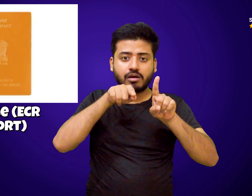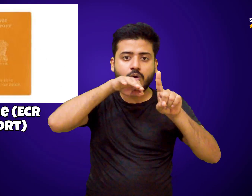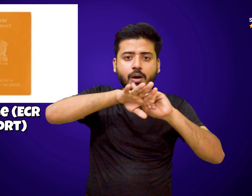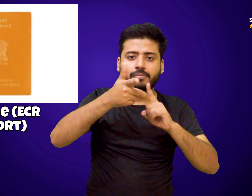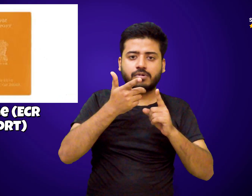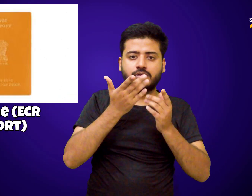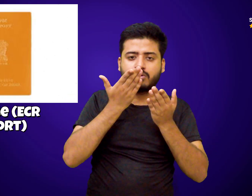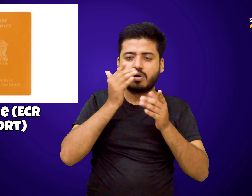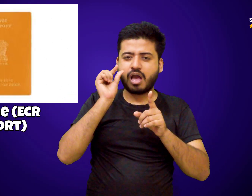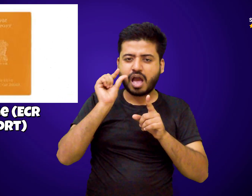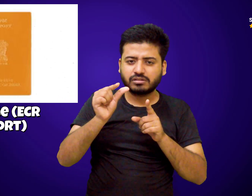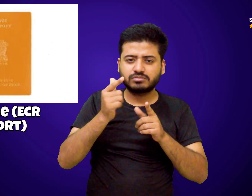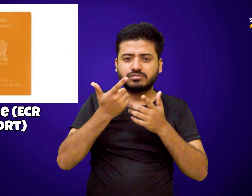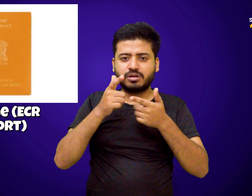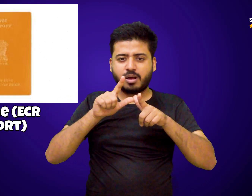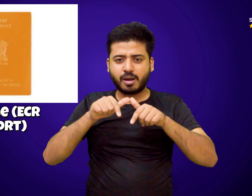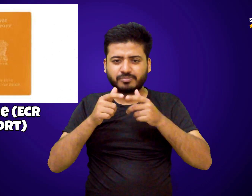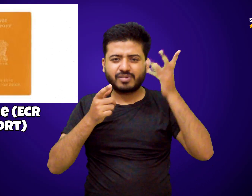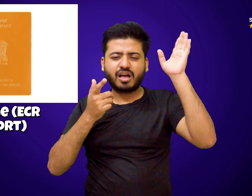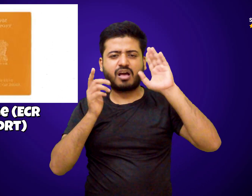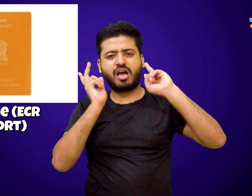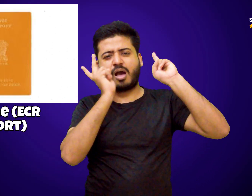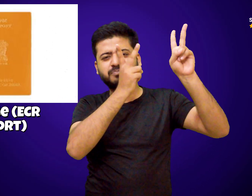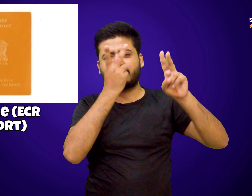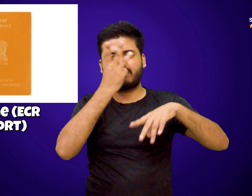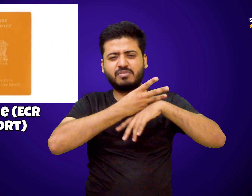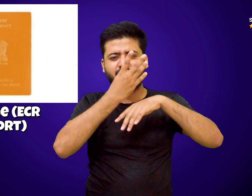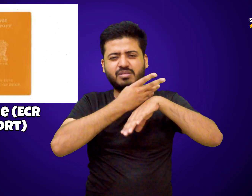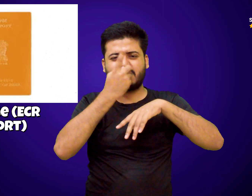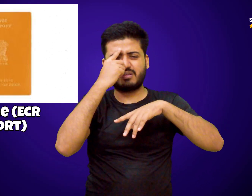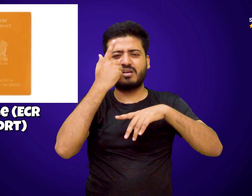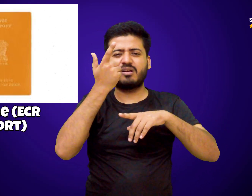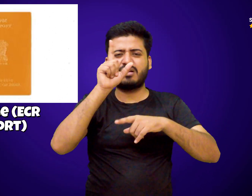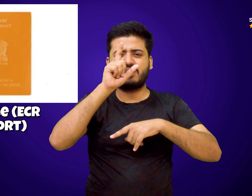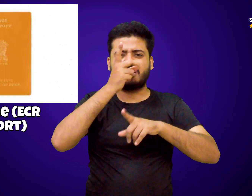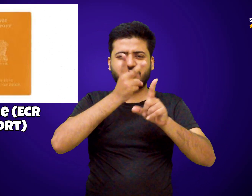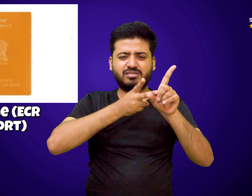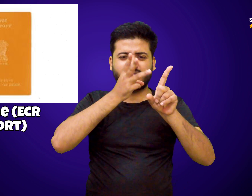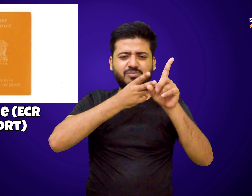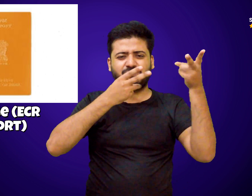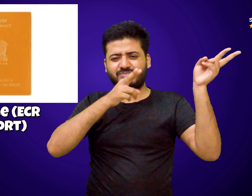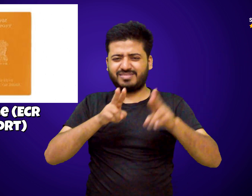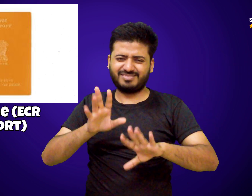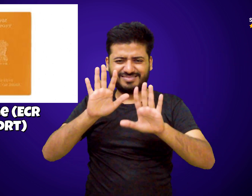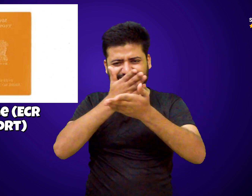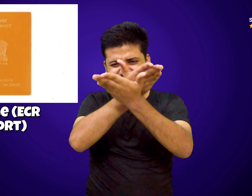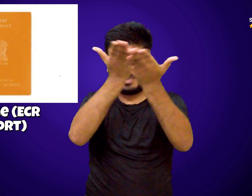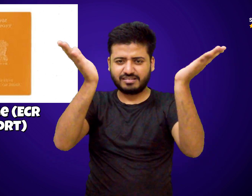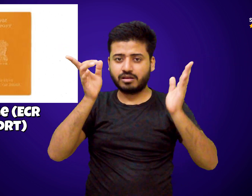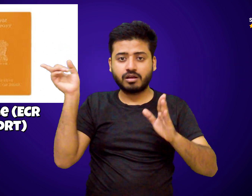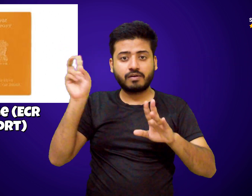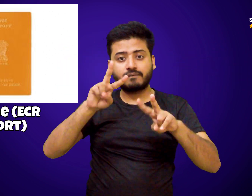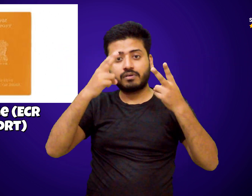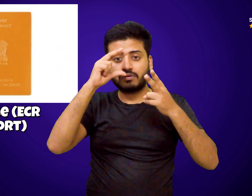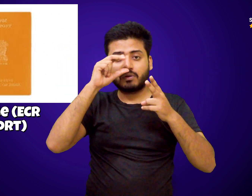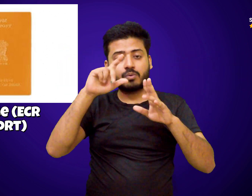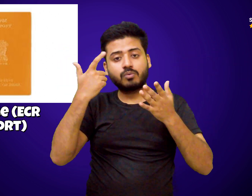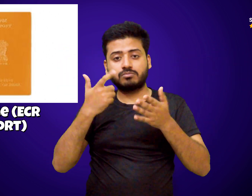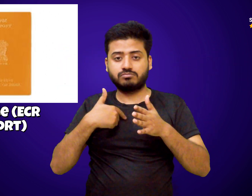blue ordinary passport. Issued to high-ranking government officials and diplomats. Regular citizens for personal or